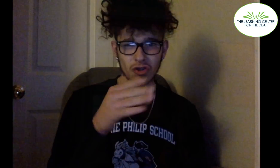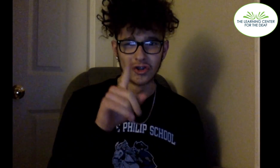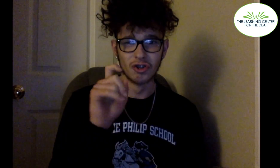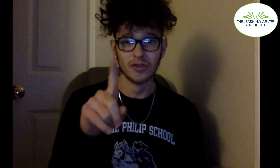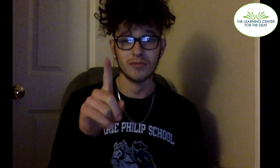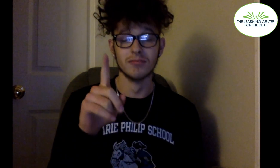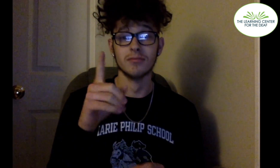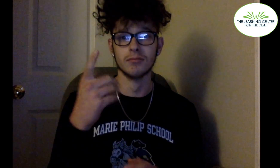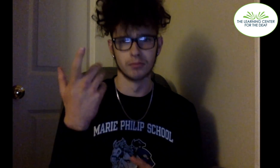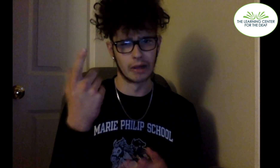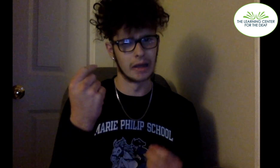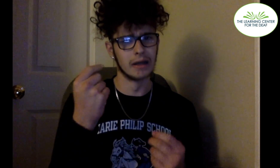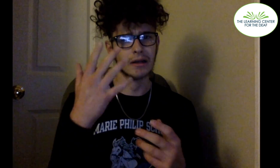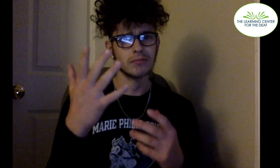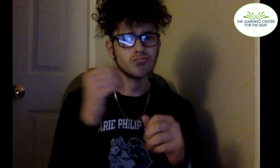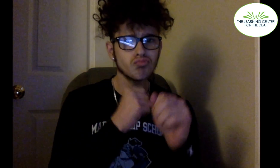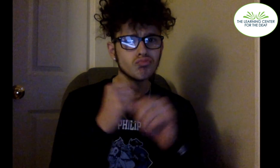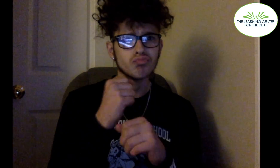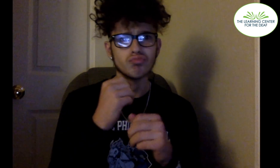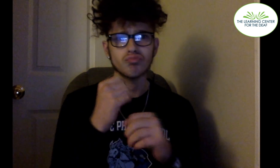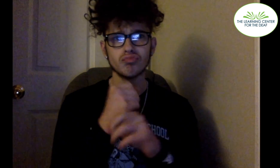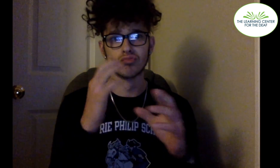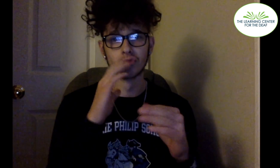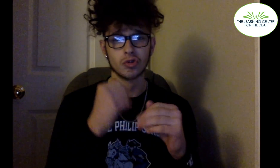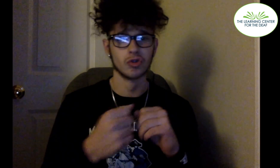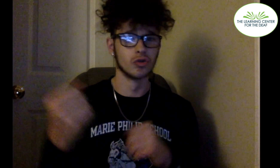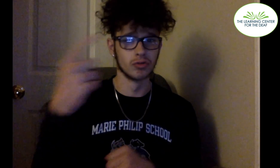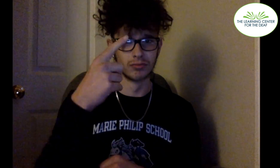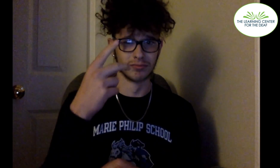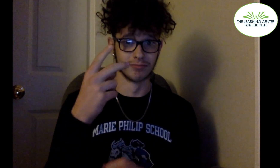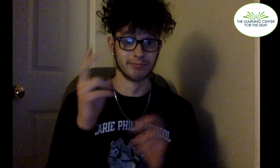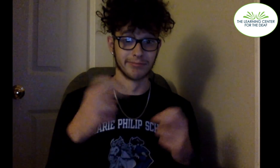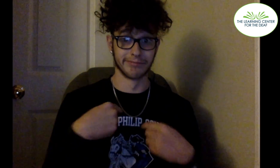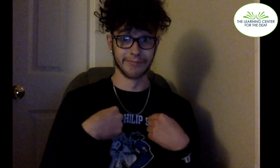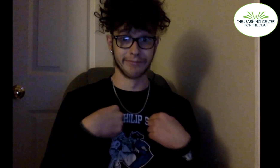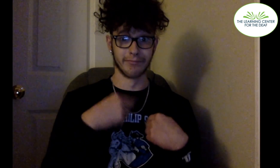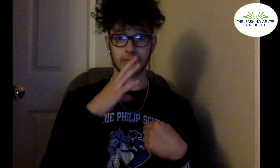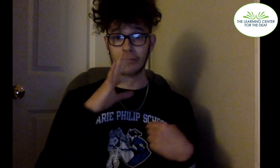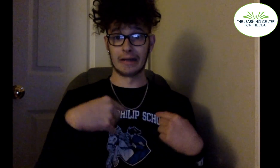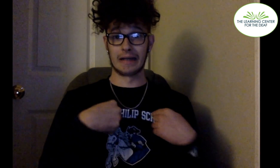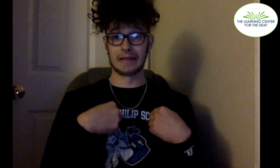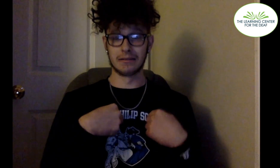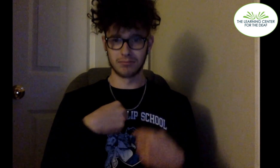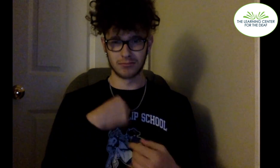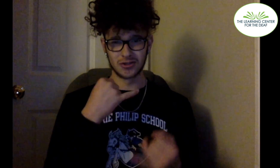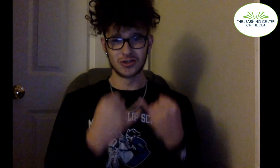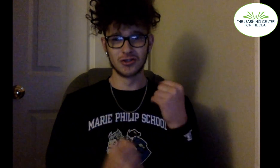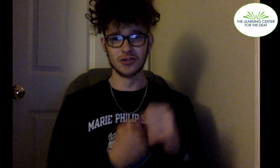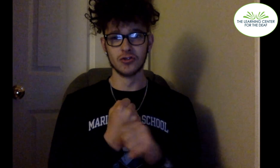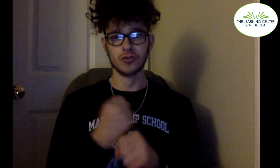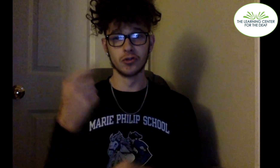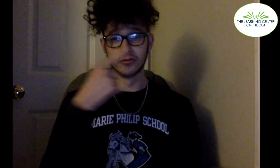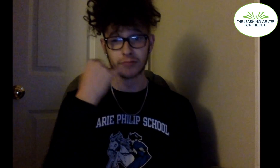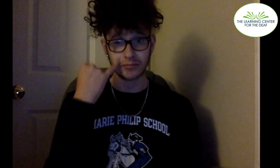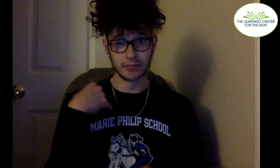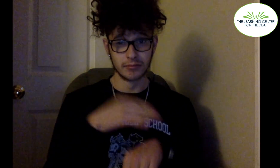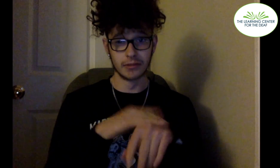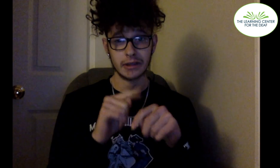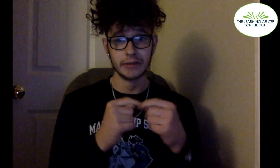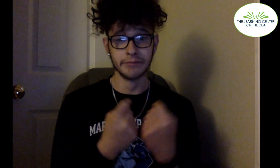Yeah, that's a good question. I think there's a lot of different strategies we could apply for next year. But speaking for myself, this year's experience